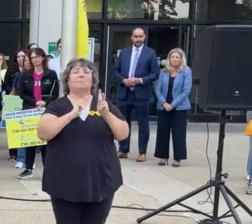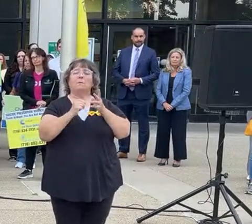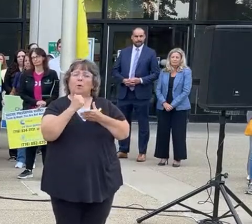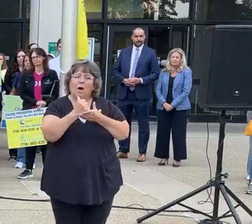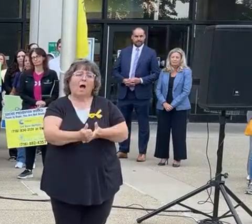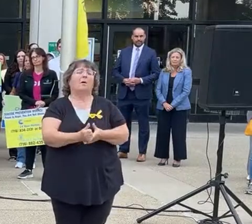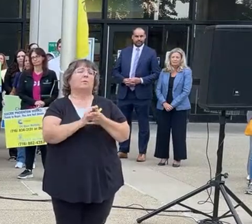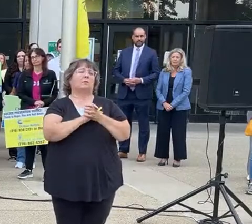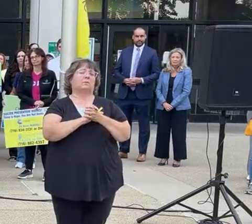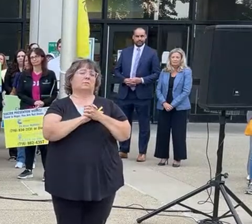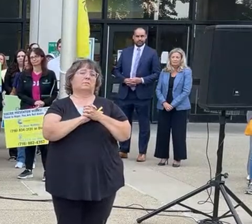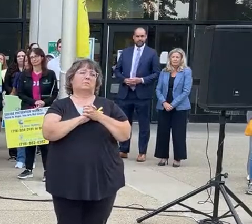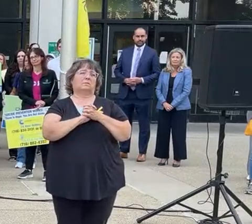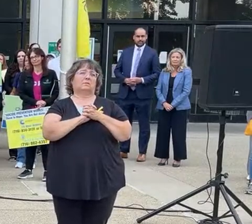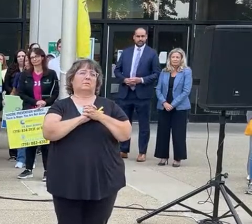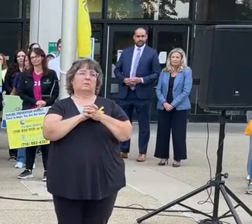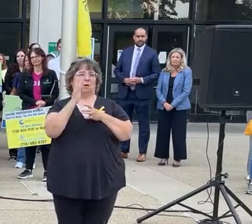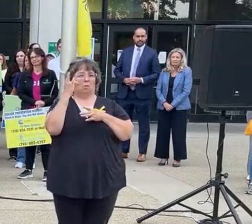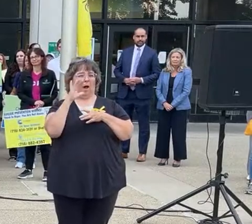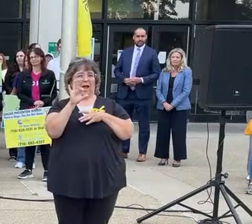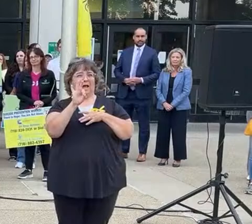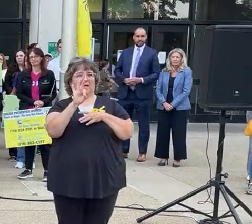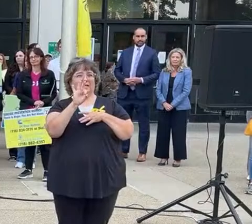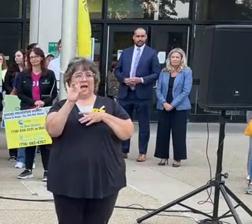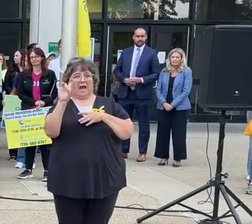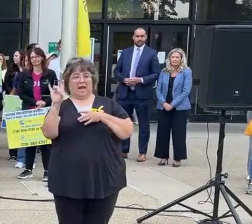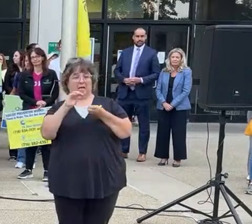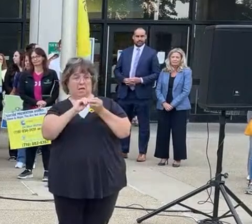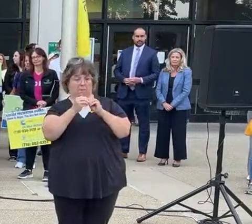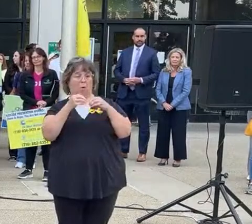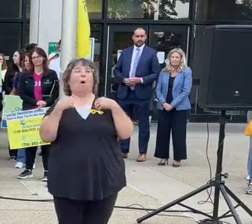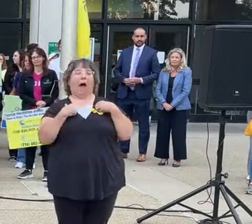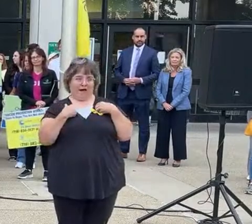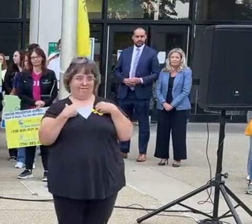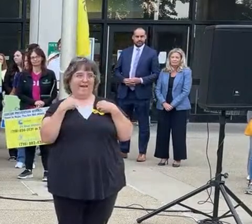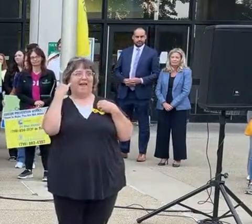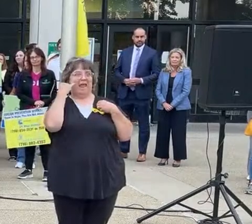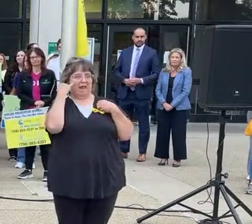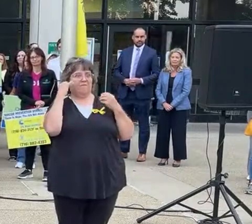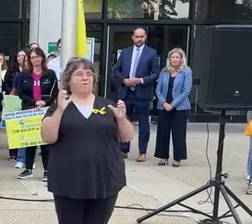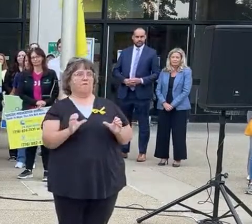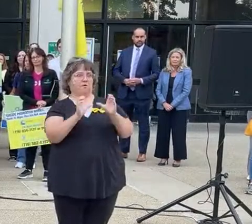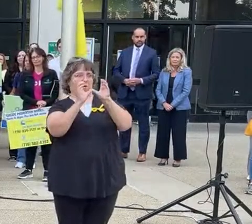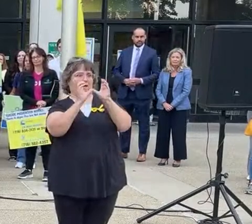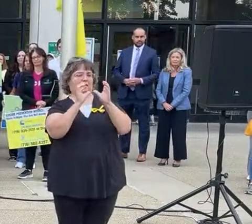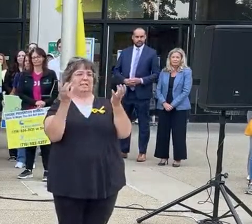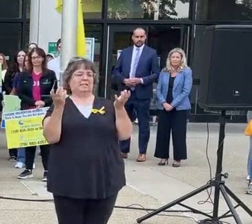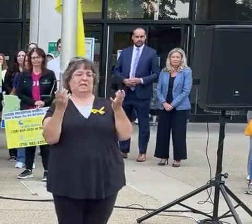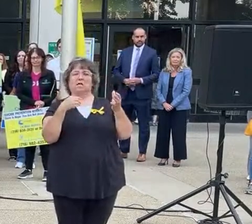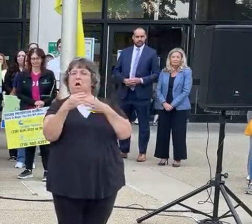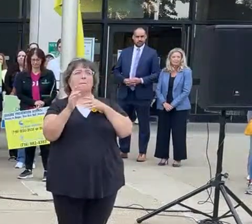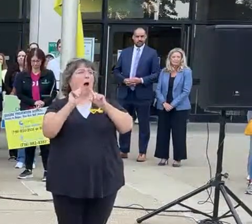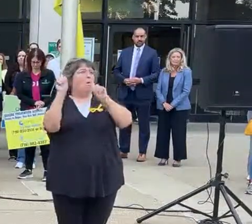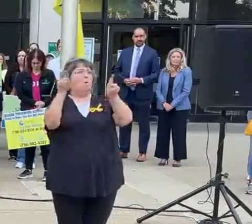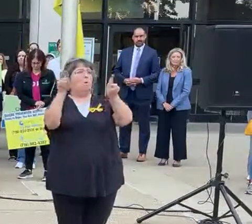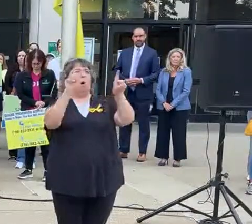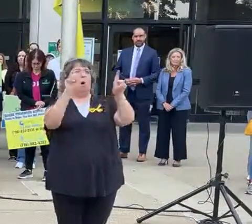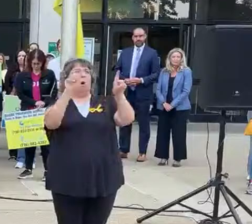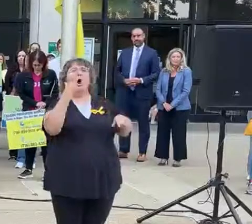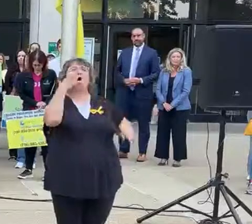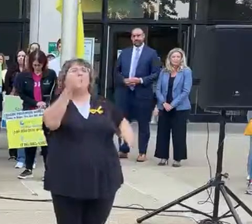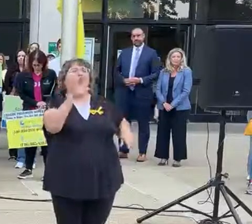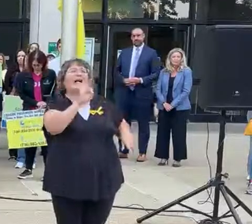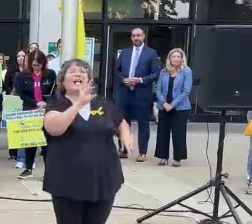help. That's why the 988 number is there, so that if you are in a crisis situation, no matter where you are, you